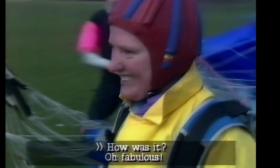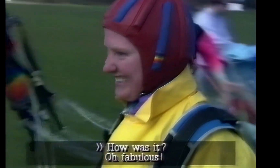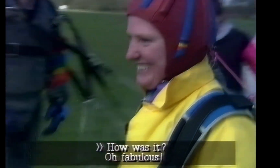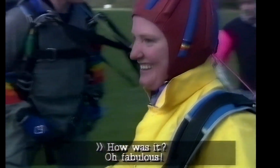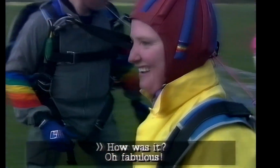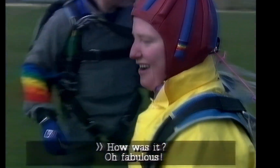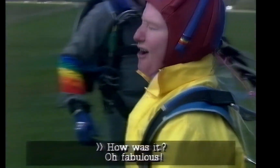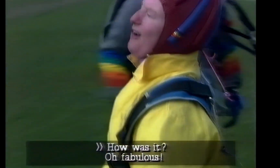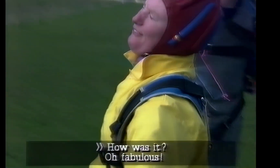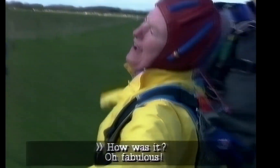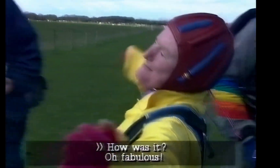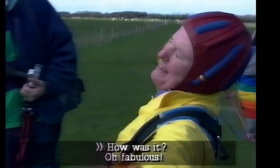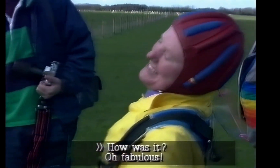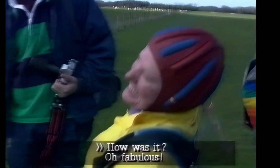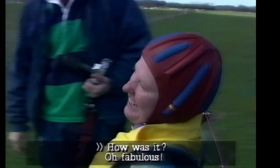How was it? Oh, fabulous!